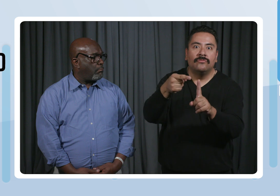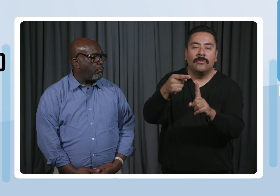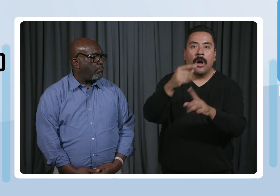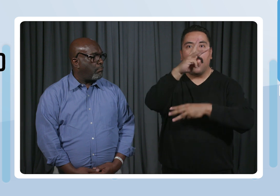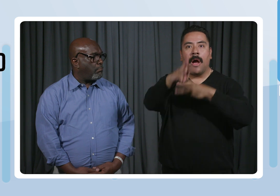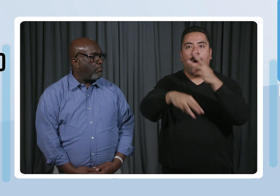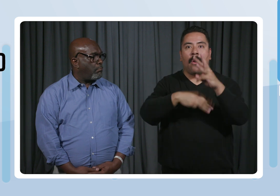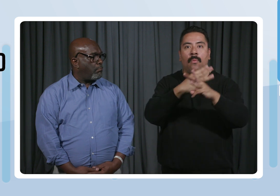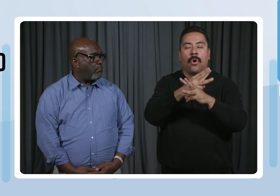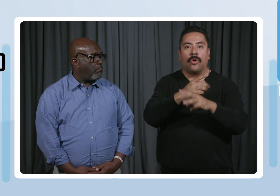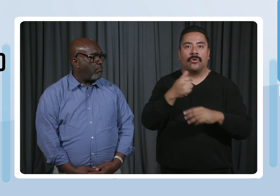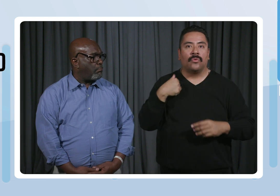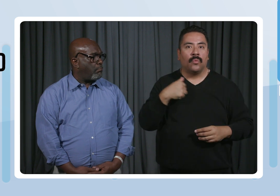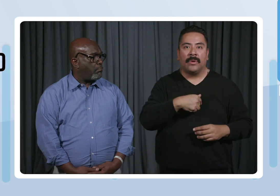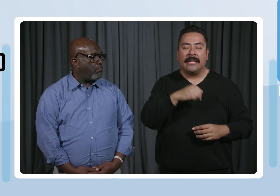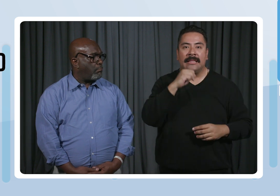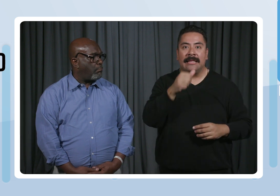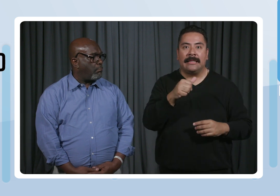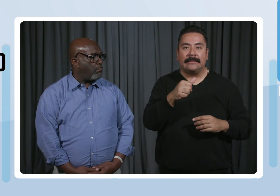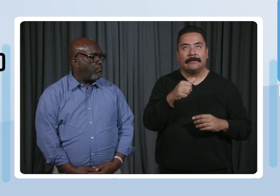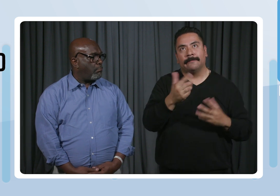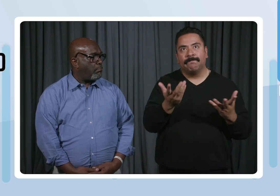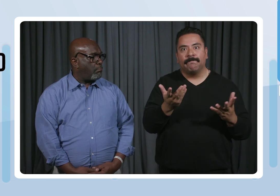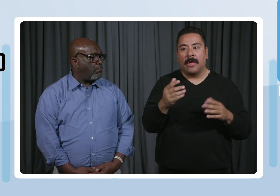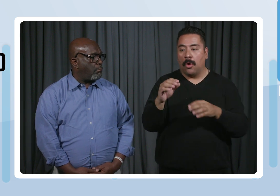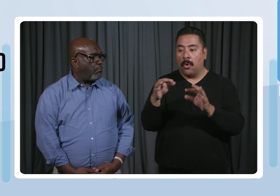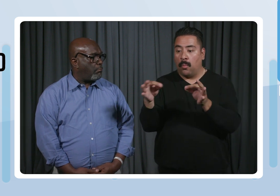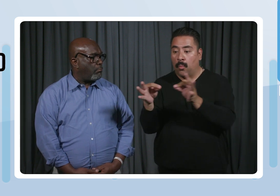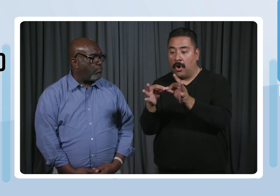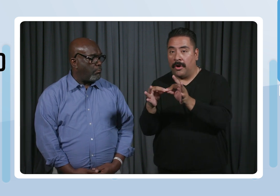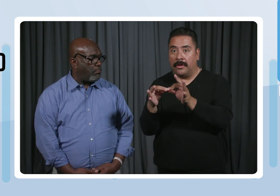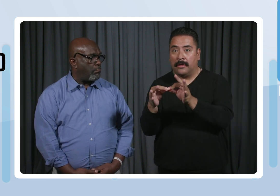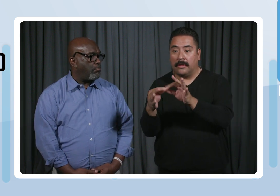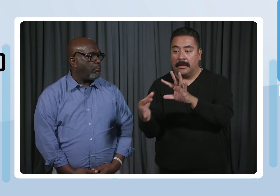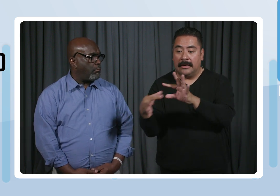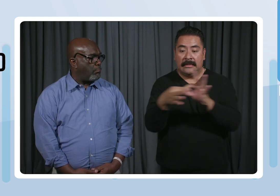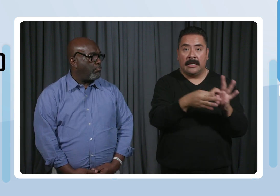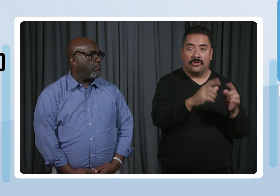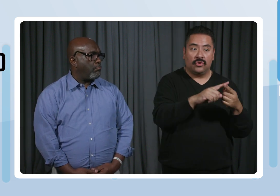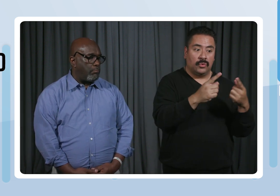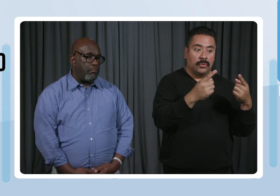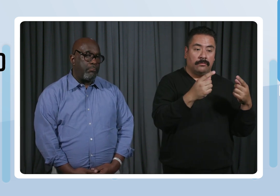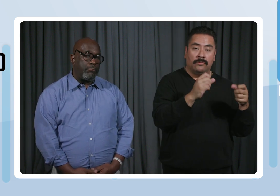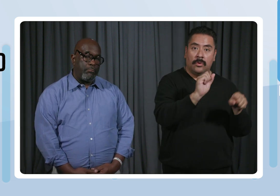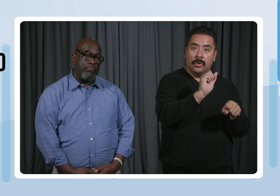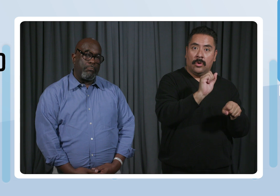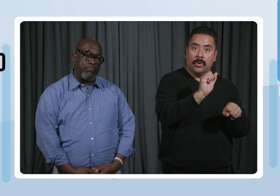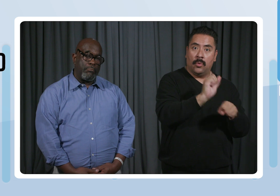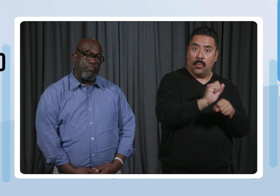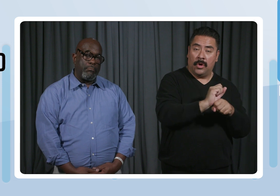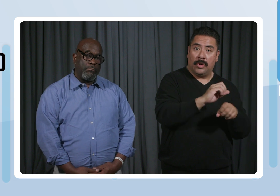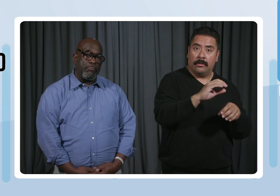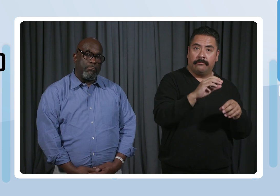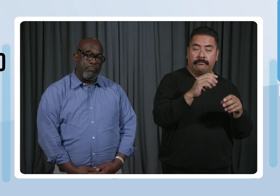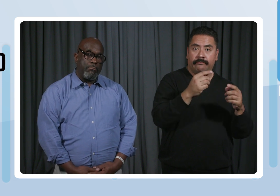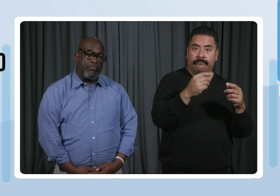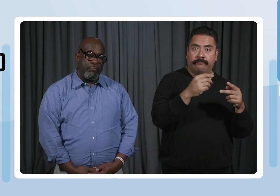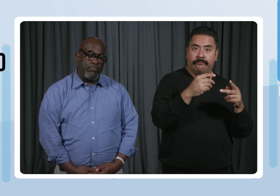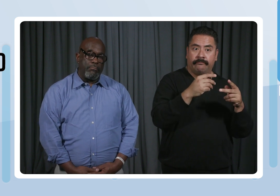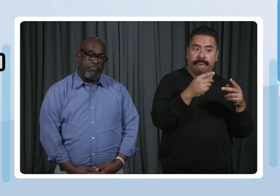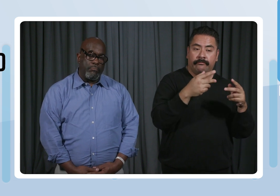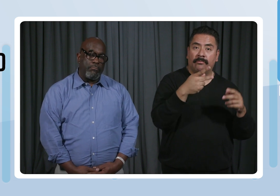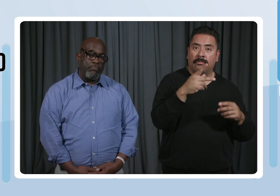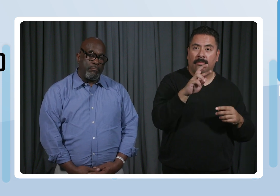where we didn't attach worth to productivity in the workplace, I also want people